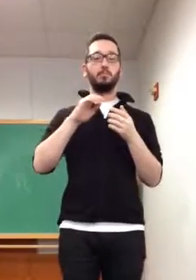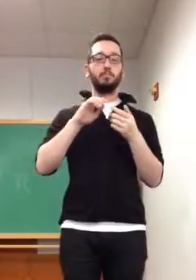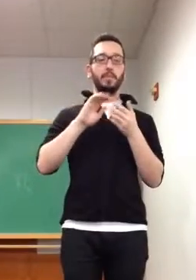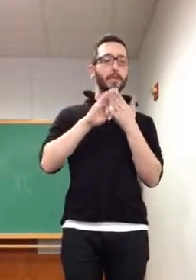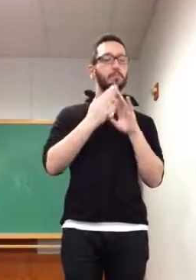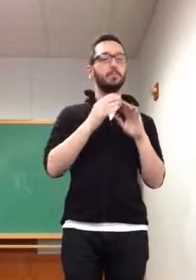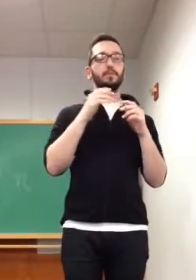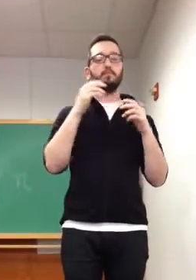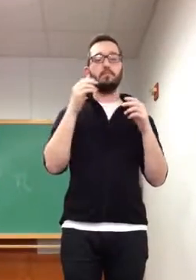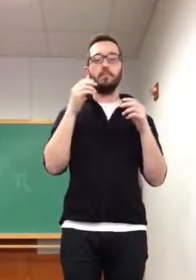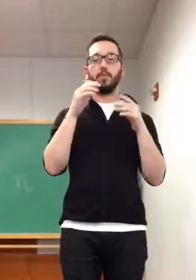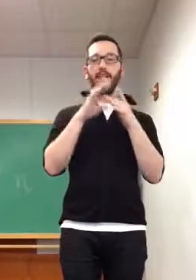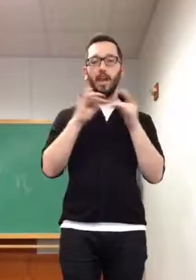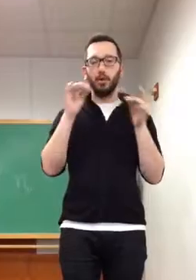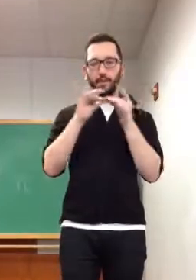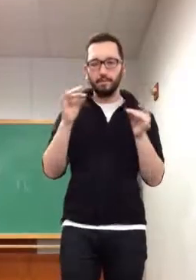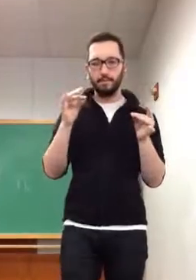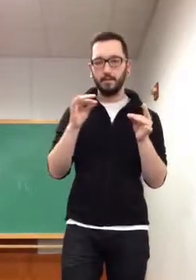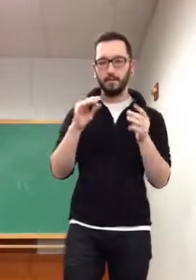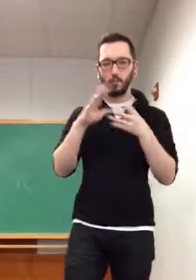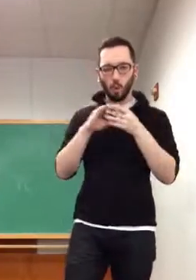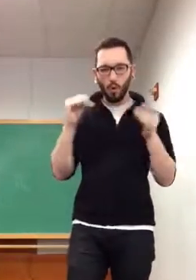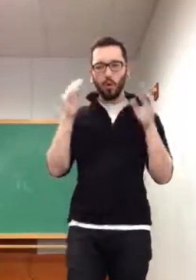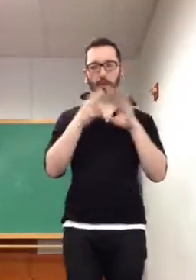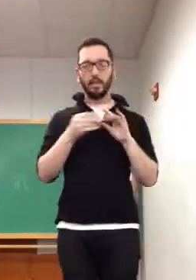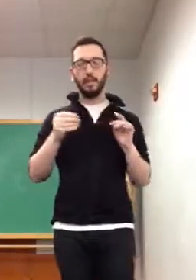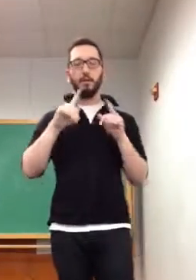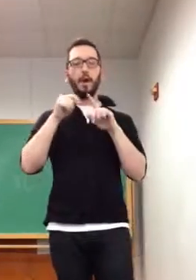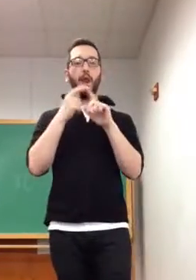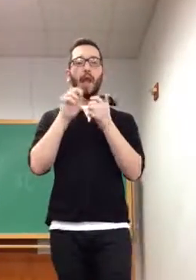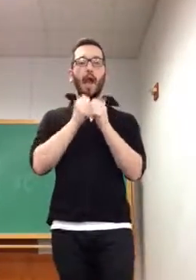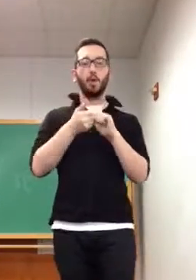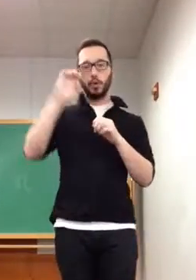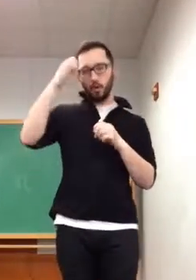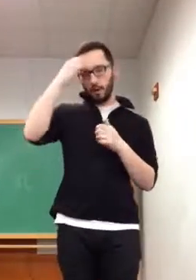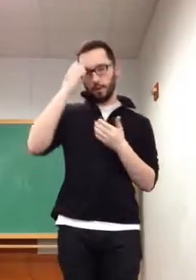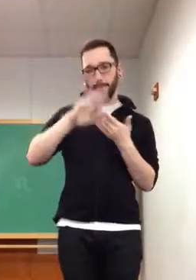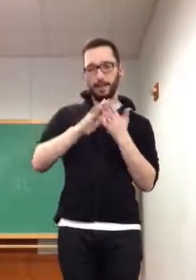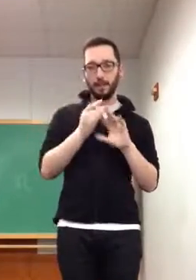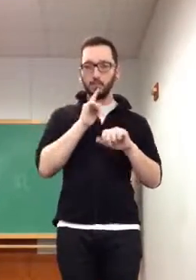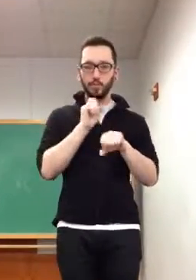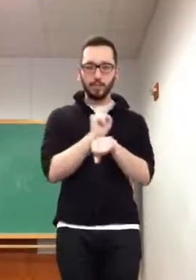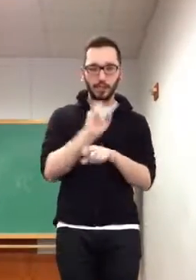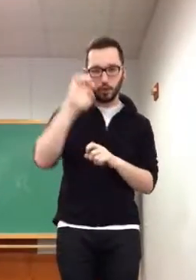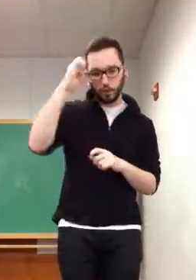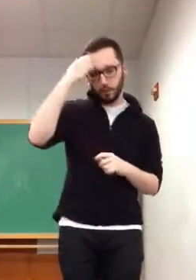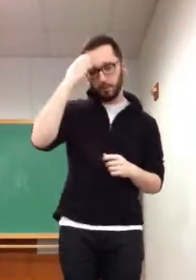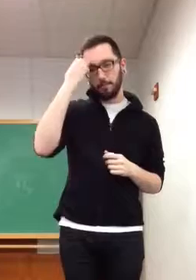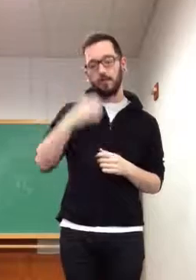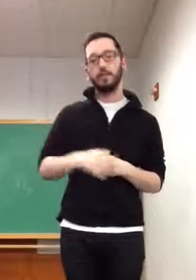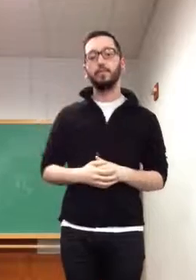of how Europe got to be Europe that was just